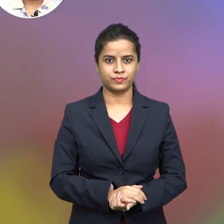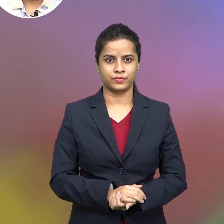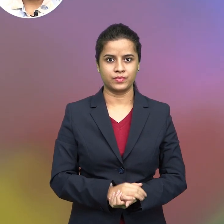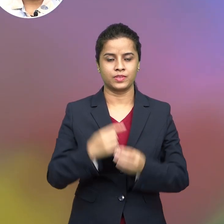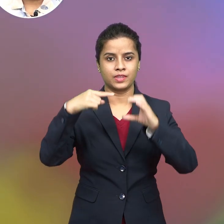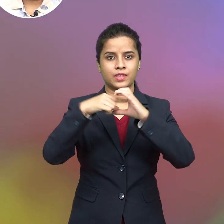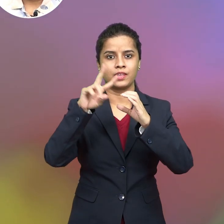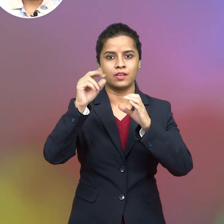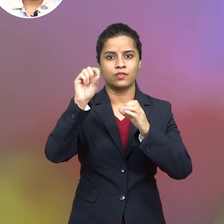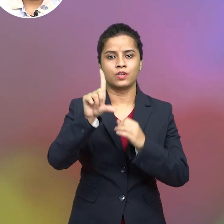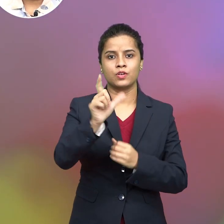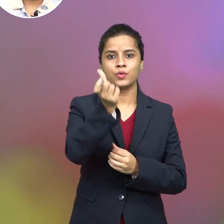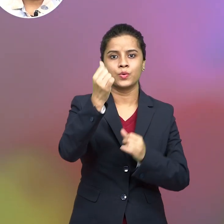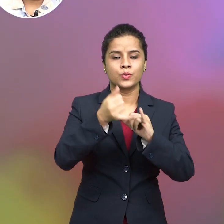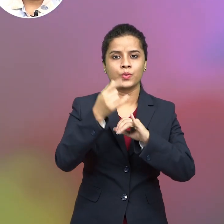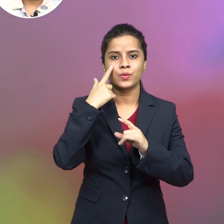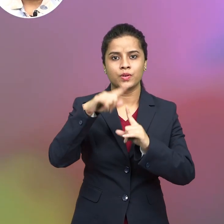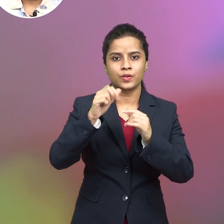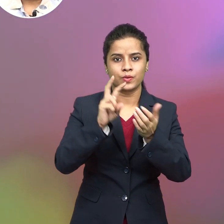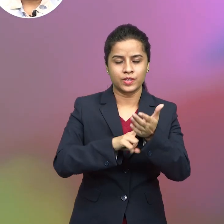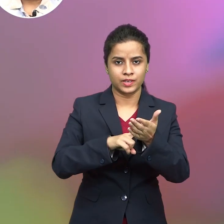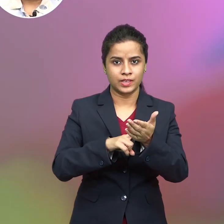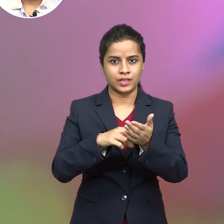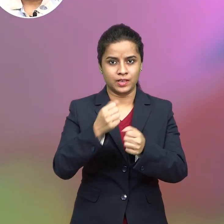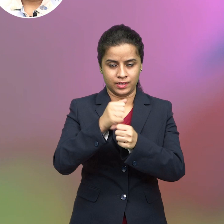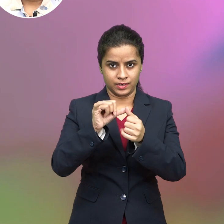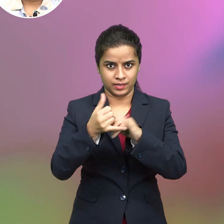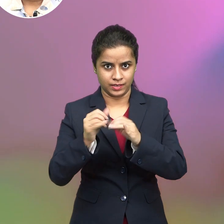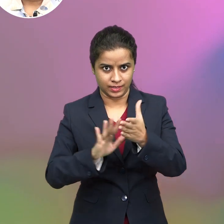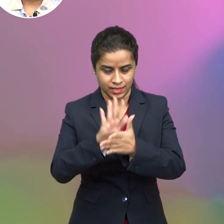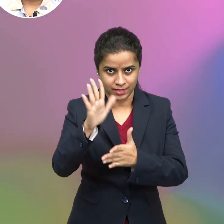Evolution in gases exchanging system.